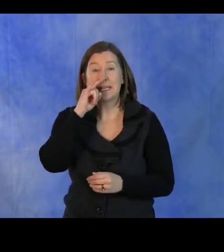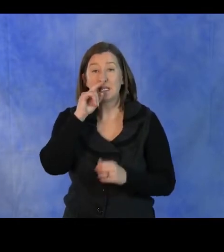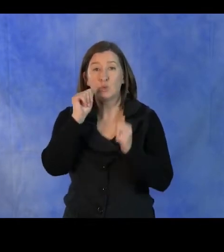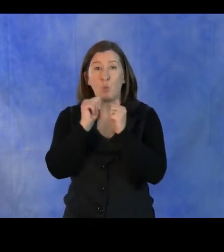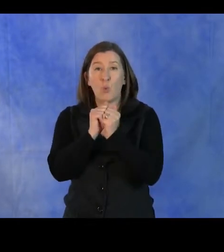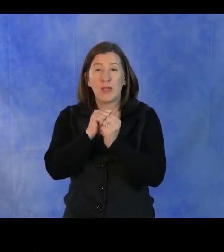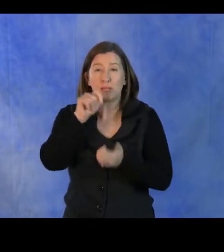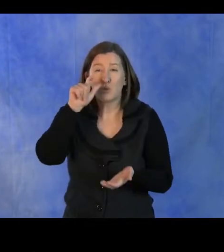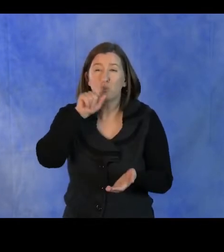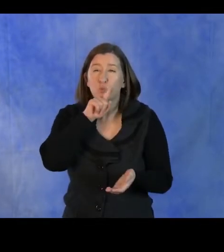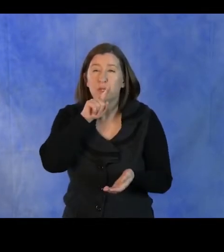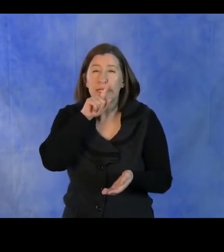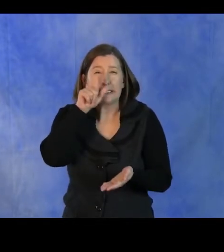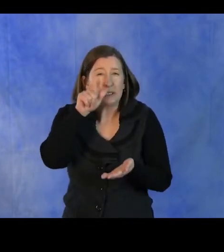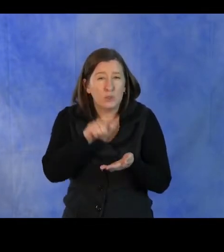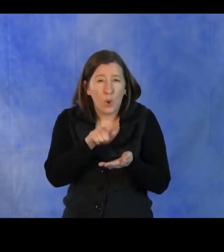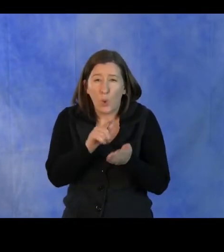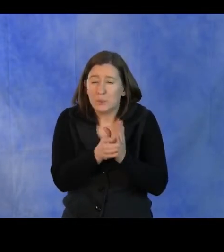developing.